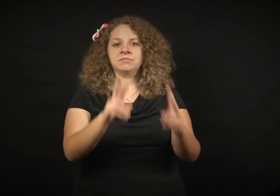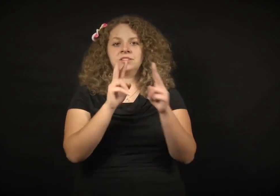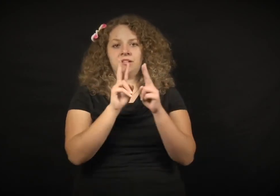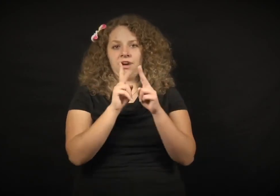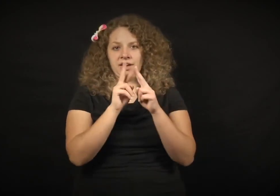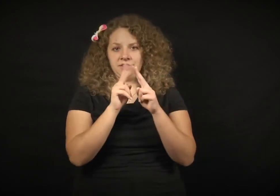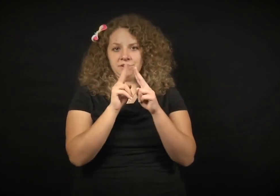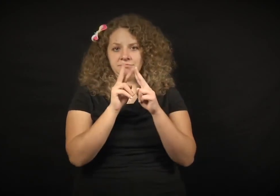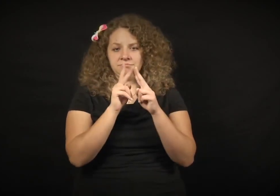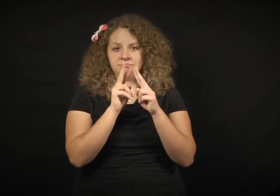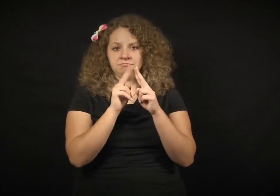either,